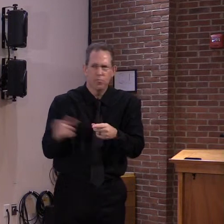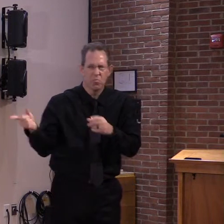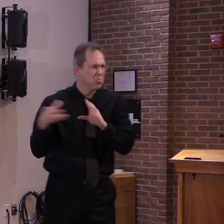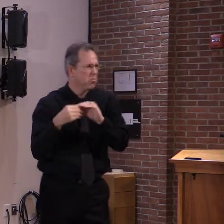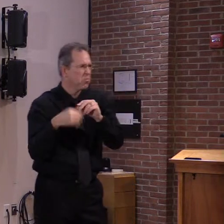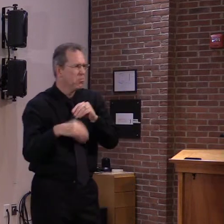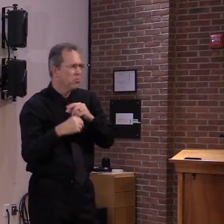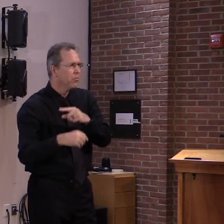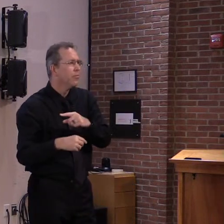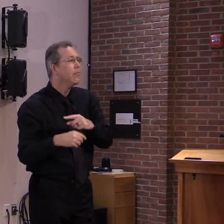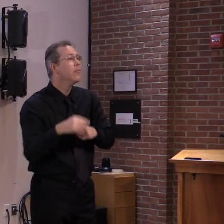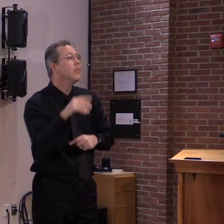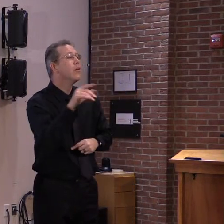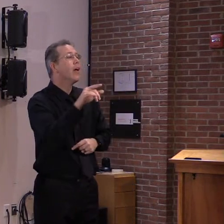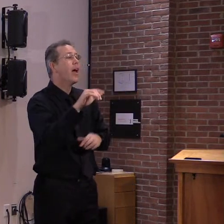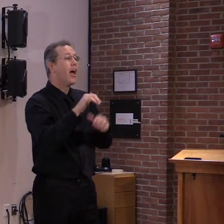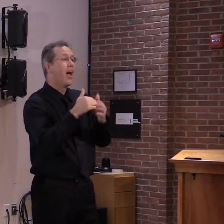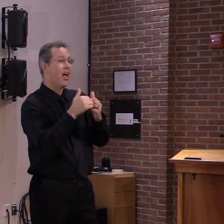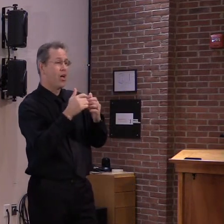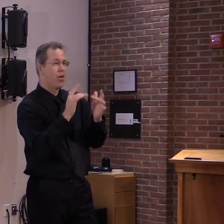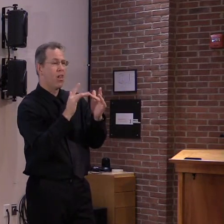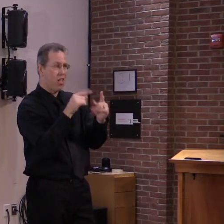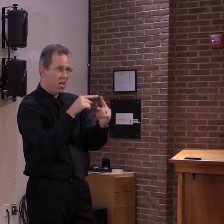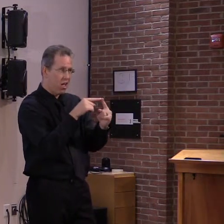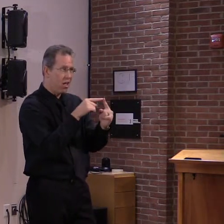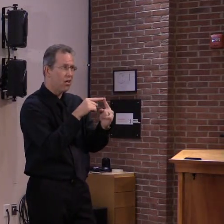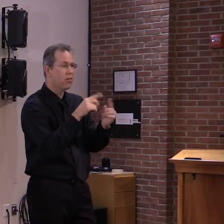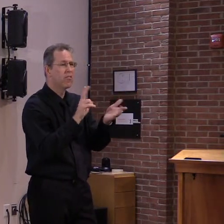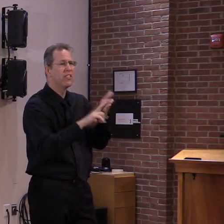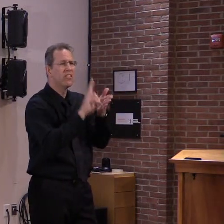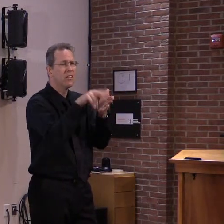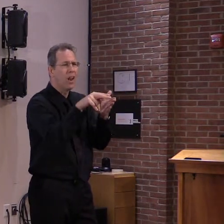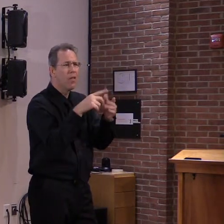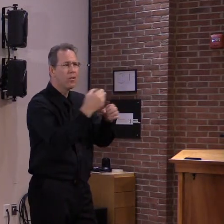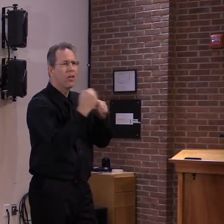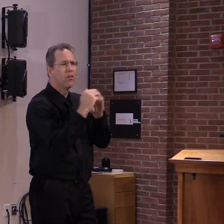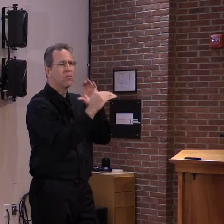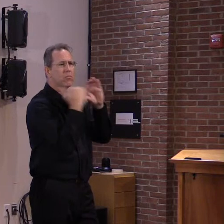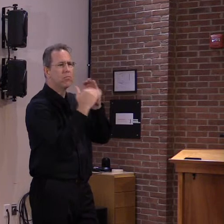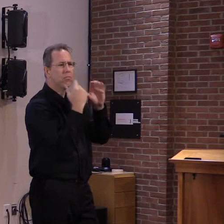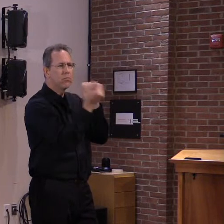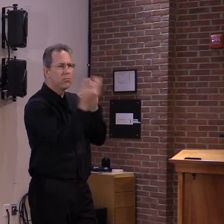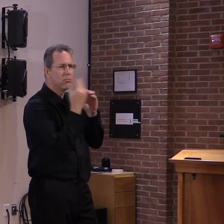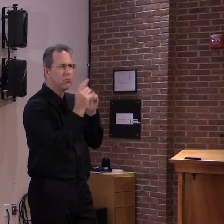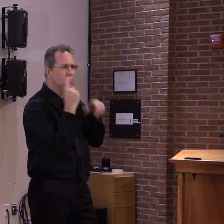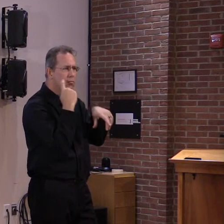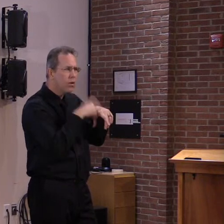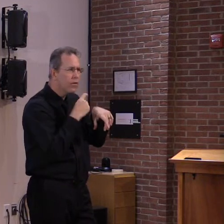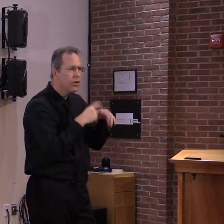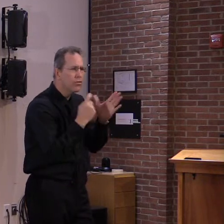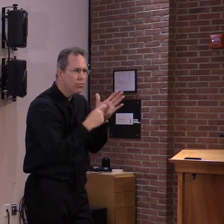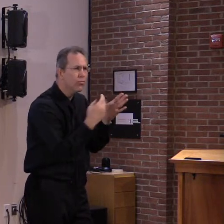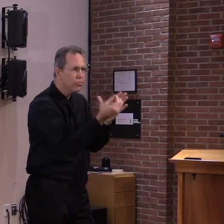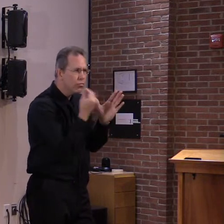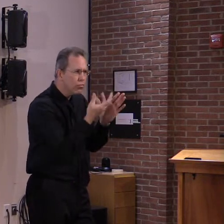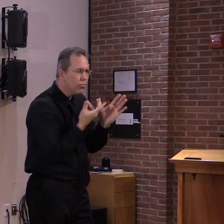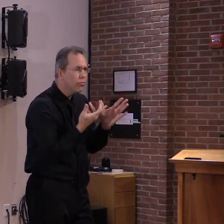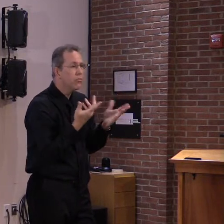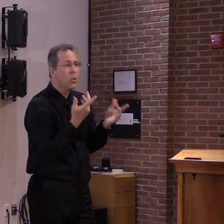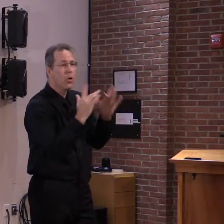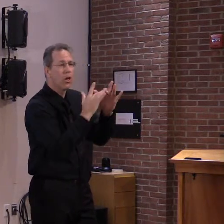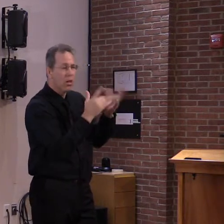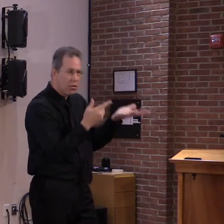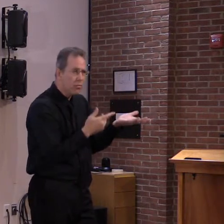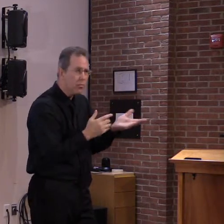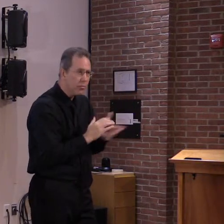home or anywhere you have internet access, and sign up on the website. You can download